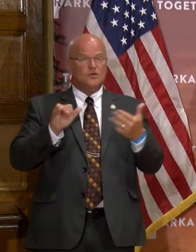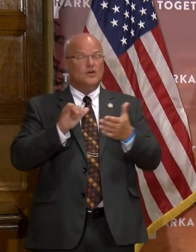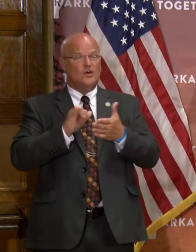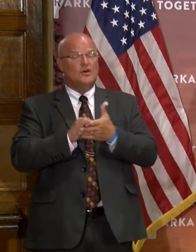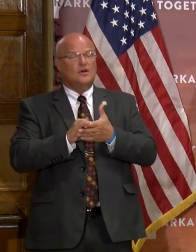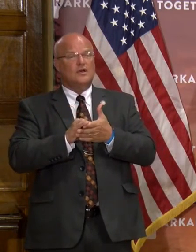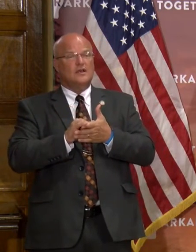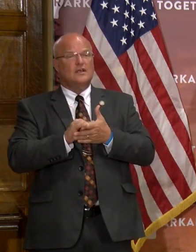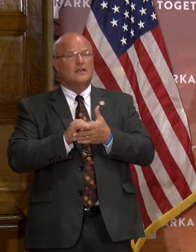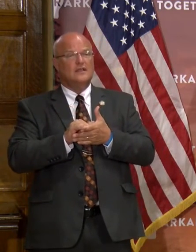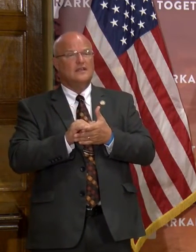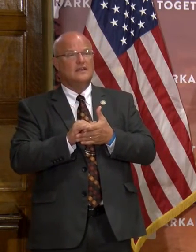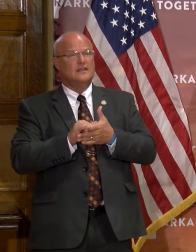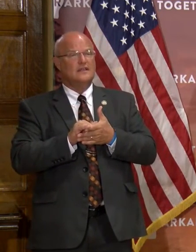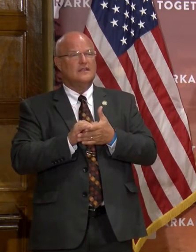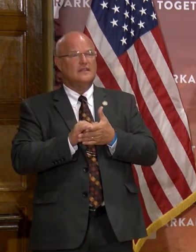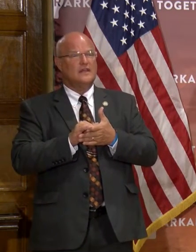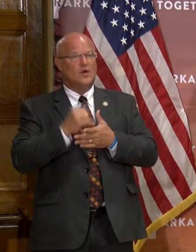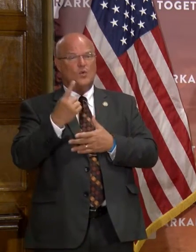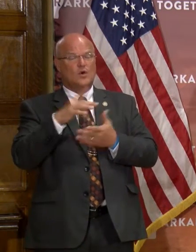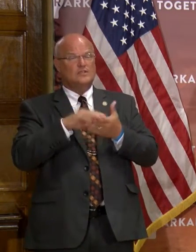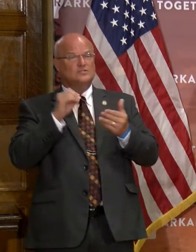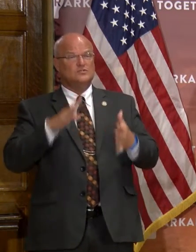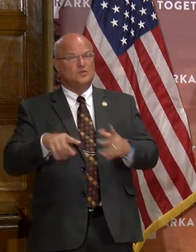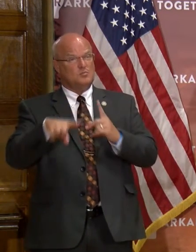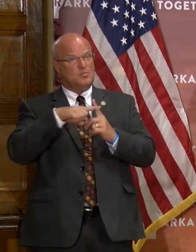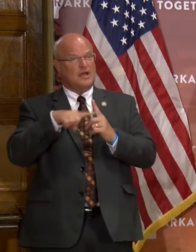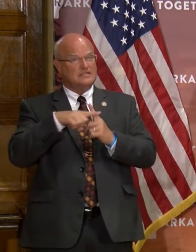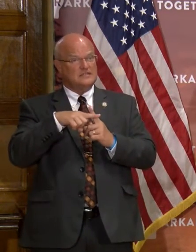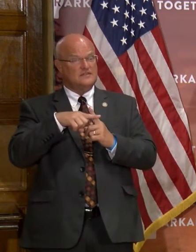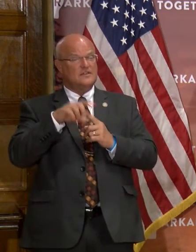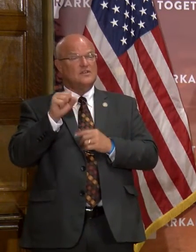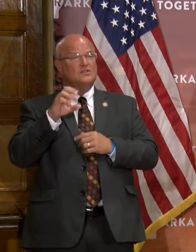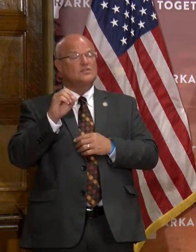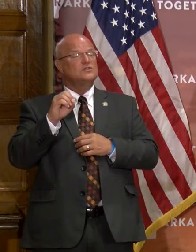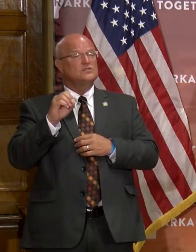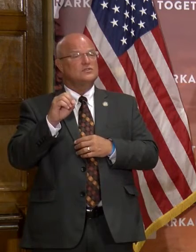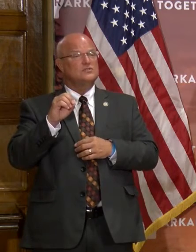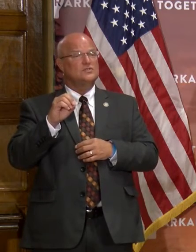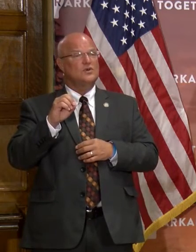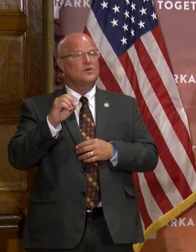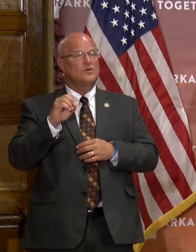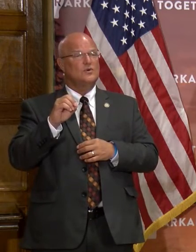there was one student that was positive, and so they